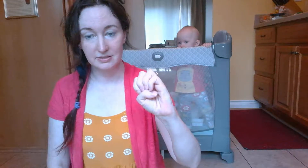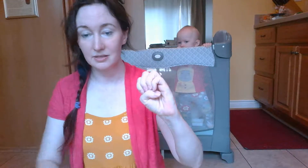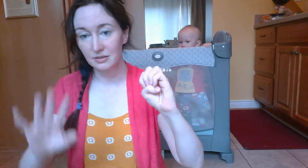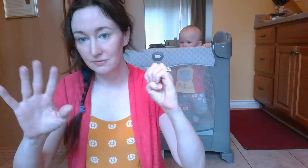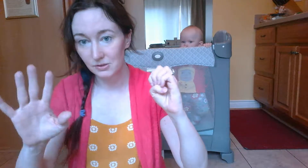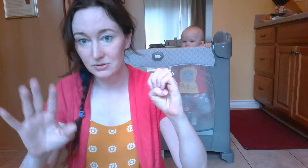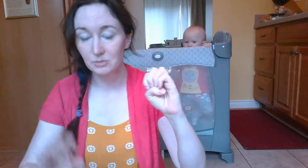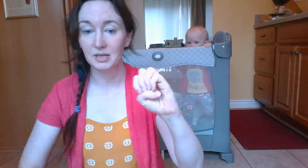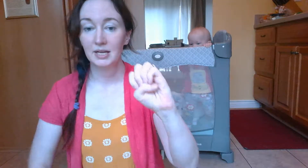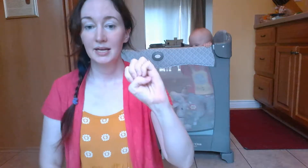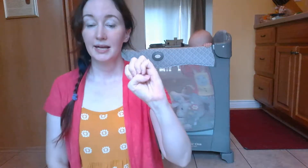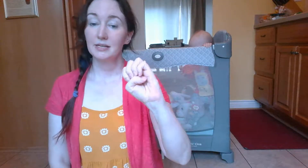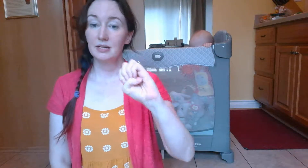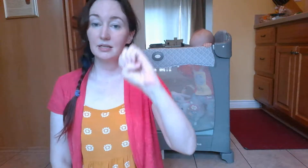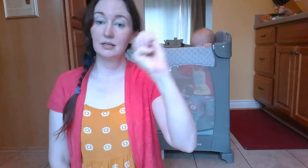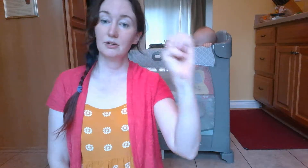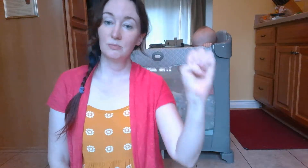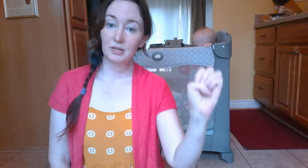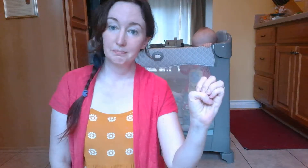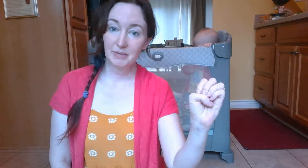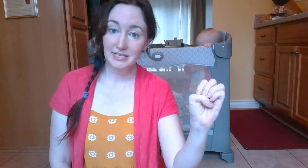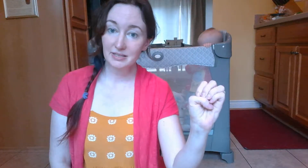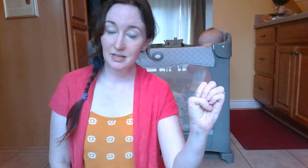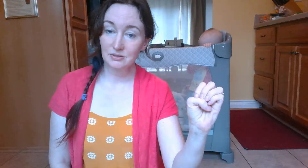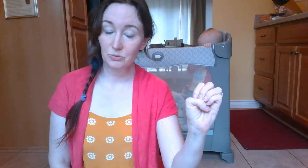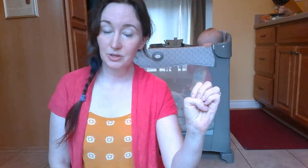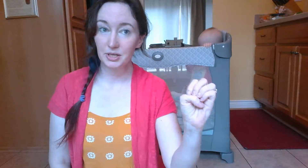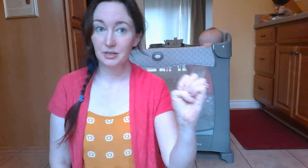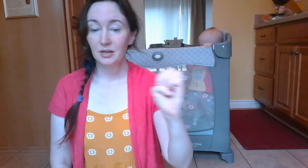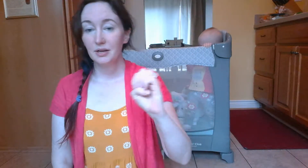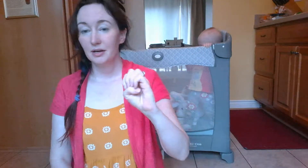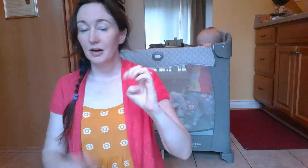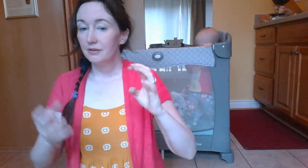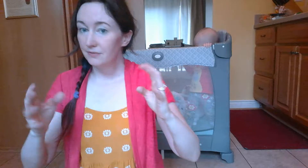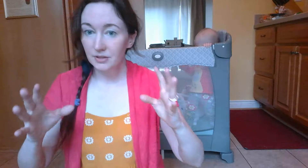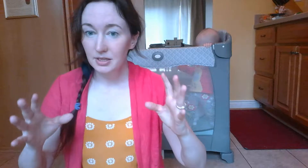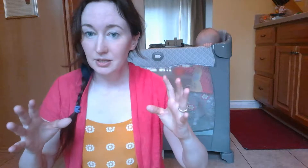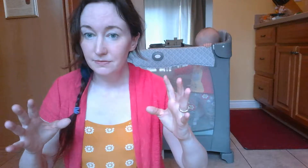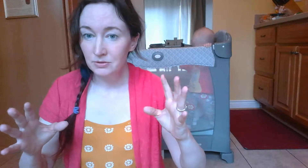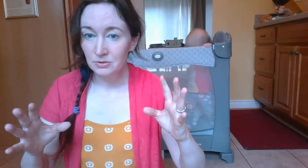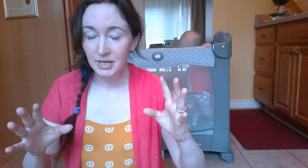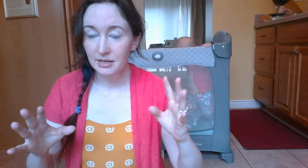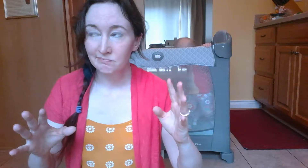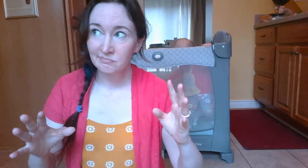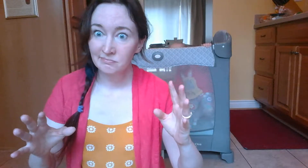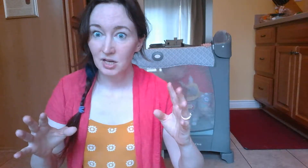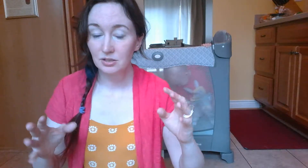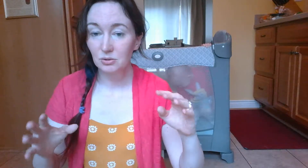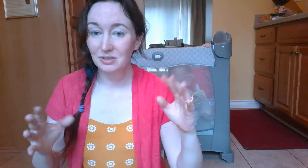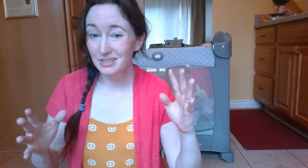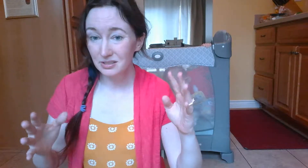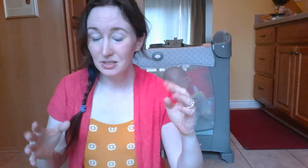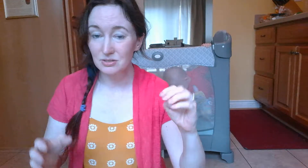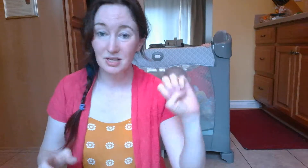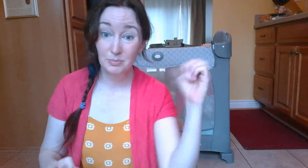not to confuse you, but an E and you make a basket handle with it, I feel like if you do that a little lazily or sloppily,